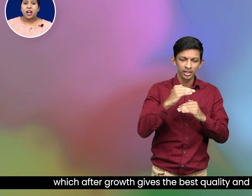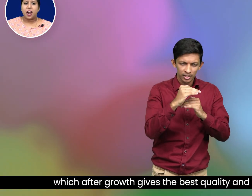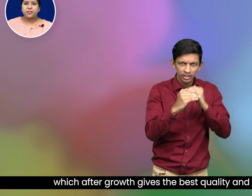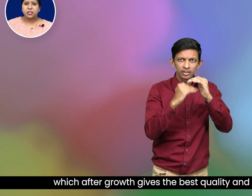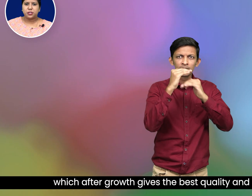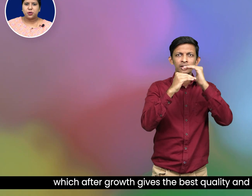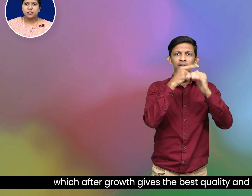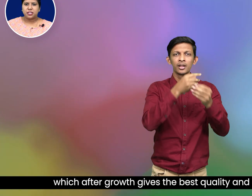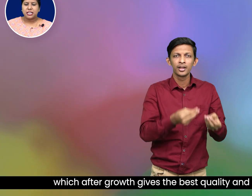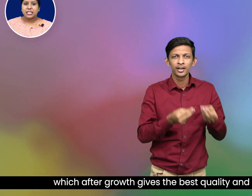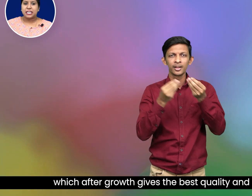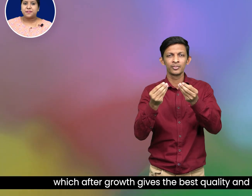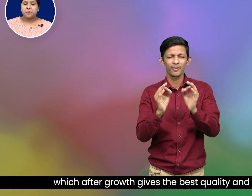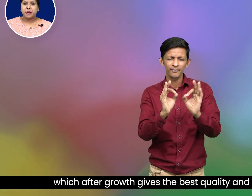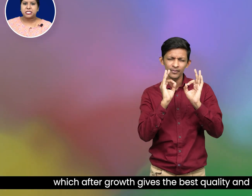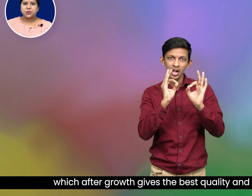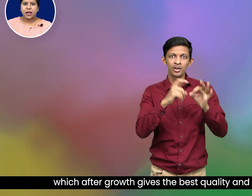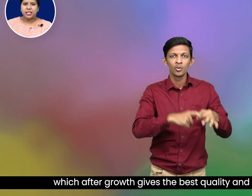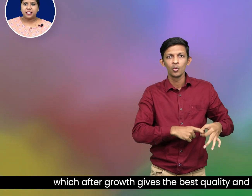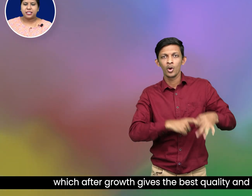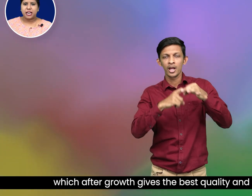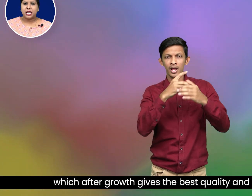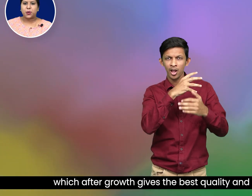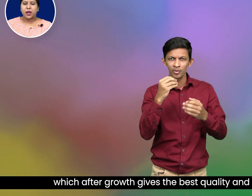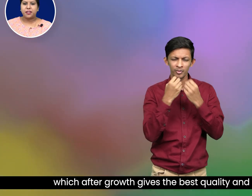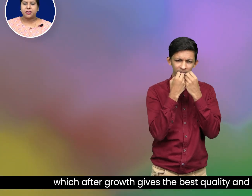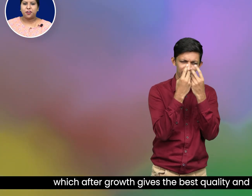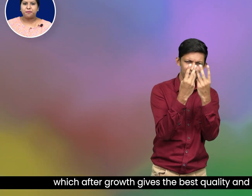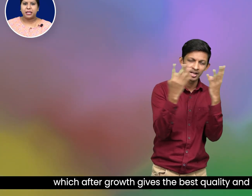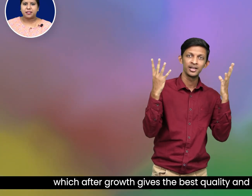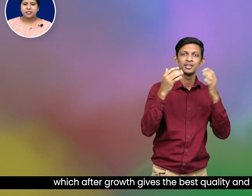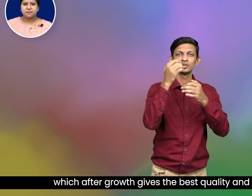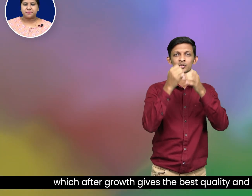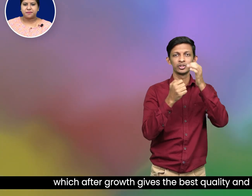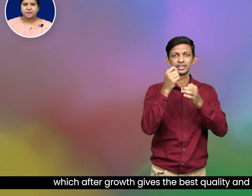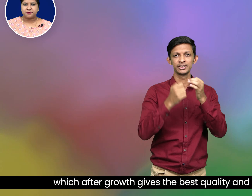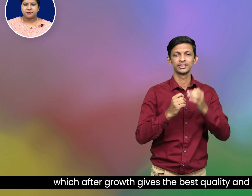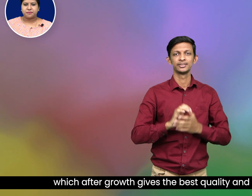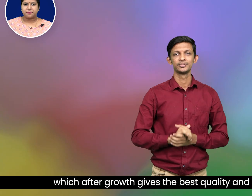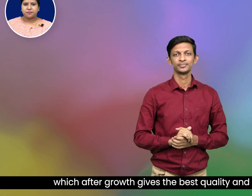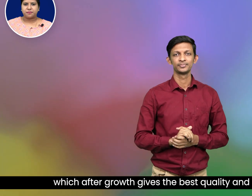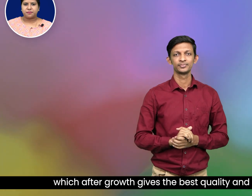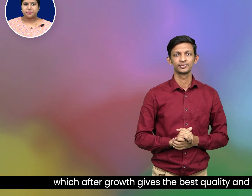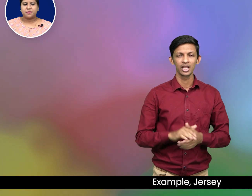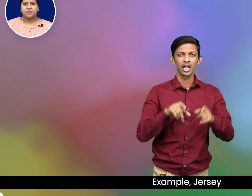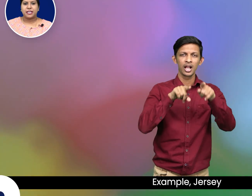which after growth gives the best quality and quantity of milk.